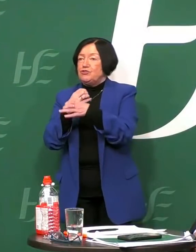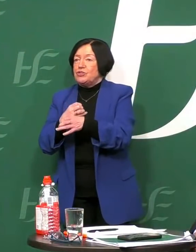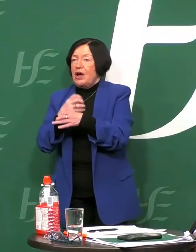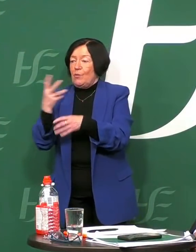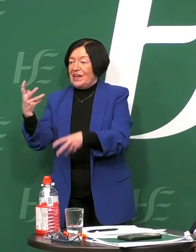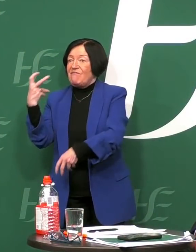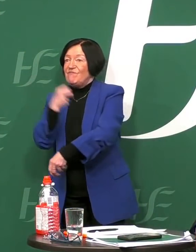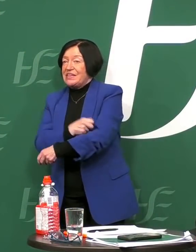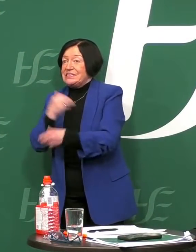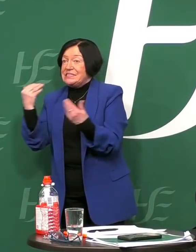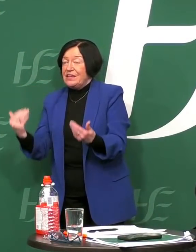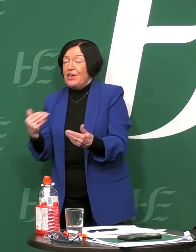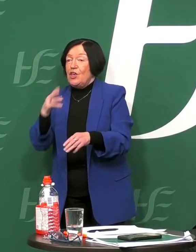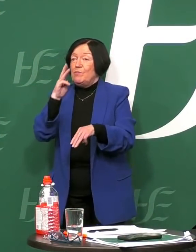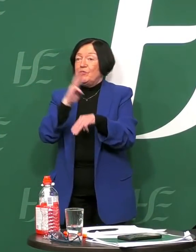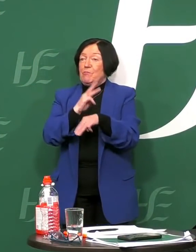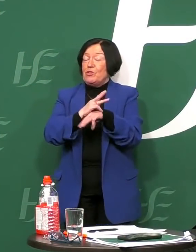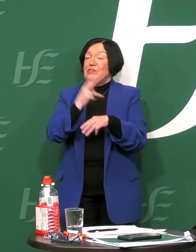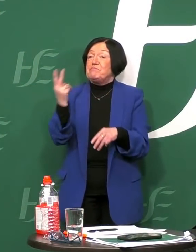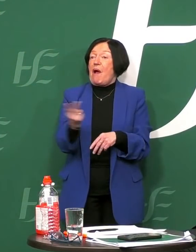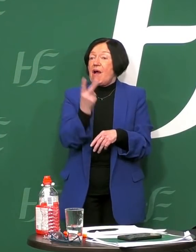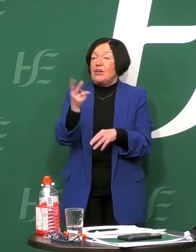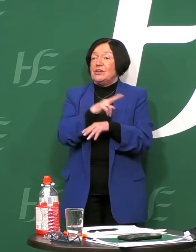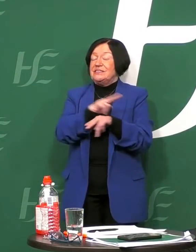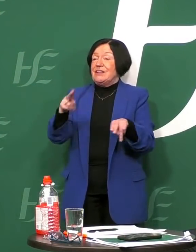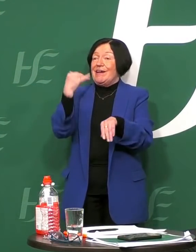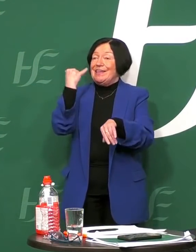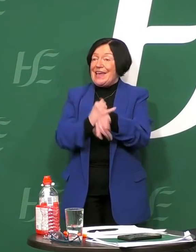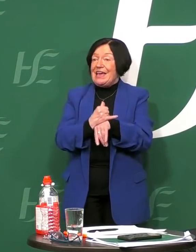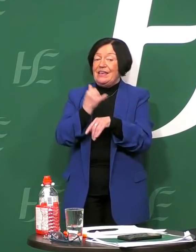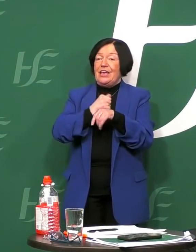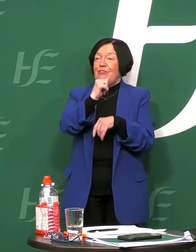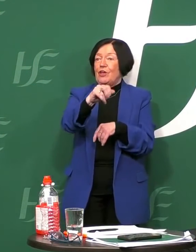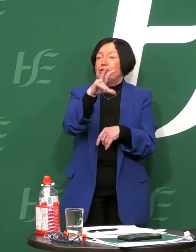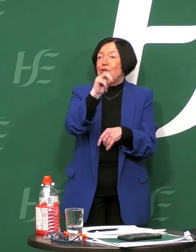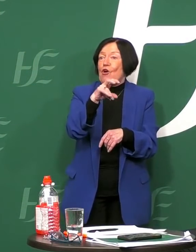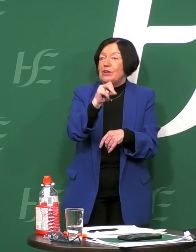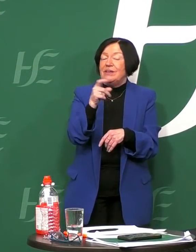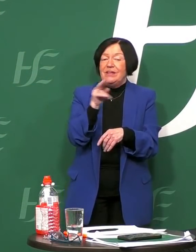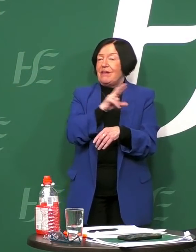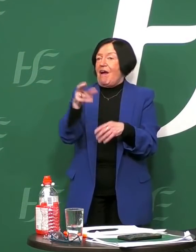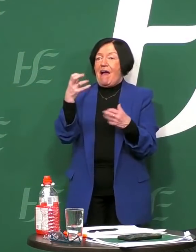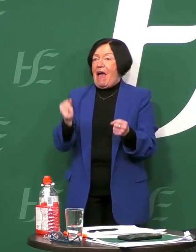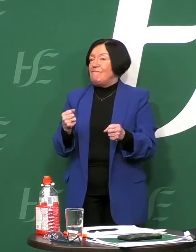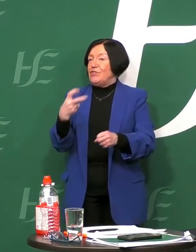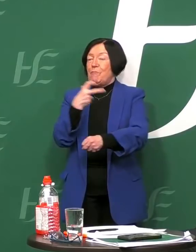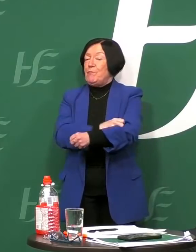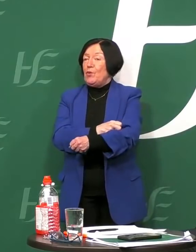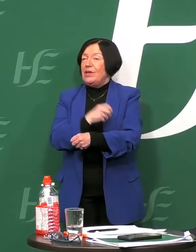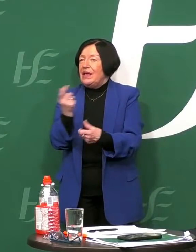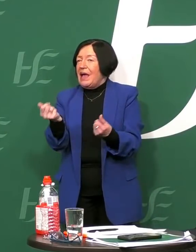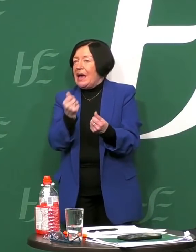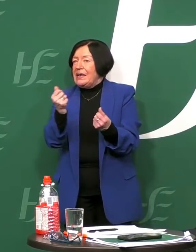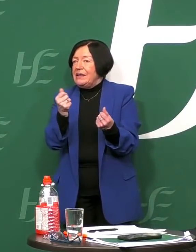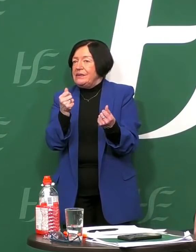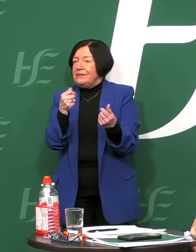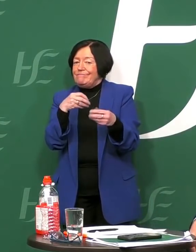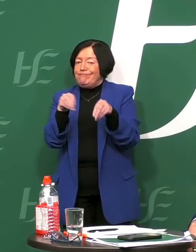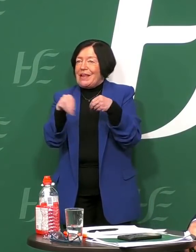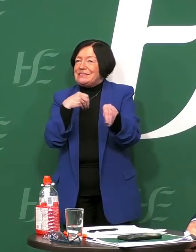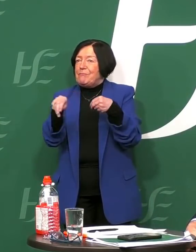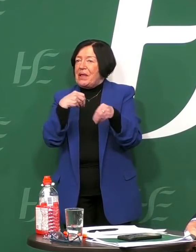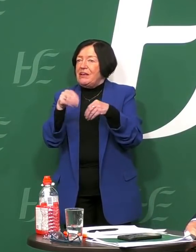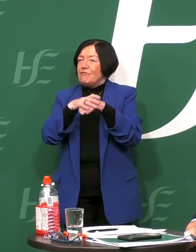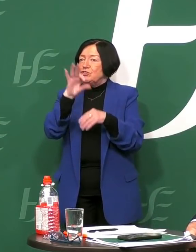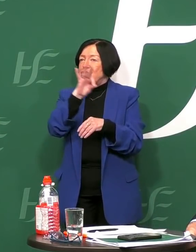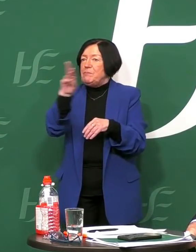get vaccinated now, but the mother's partner is not yet, maybe in their 30s or something, not getting the booster. Is there any leeway for GPs